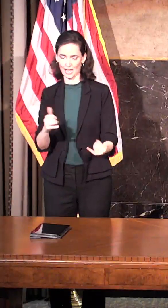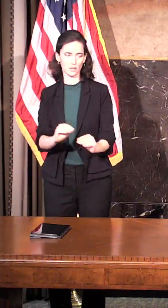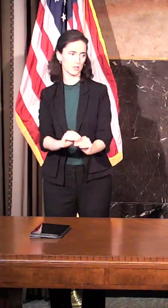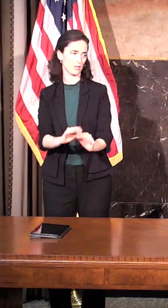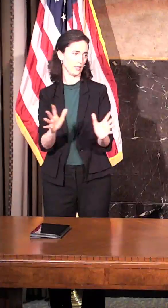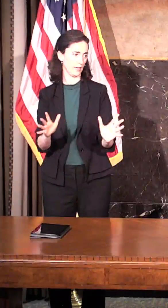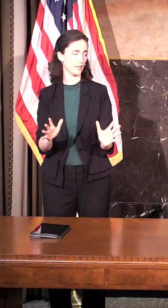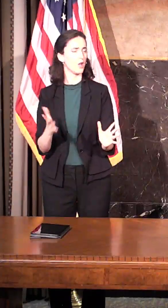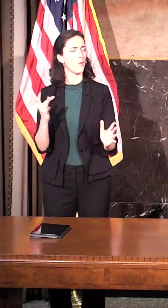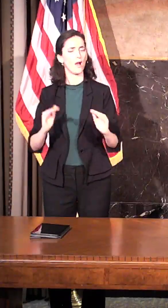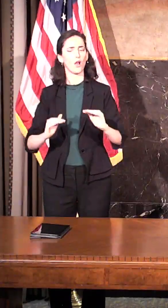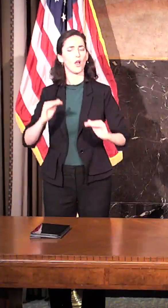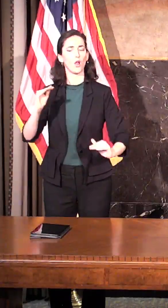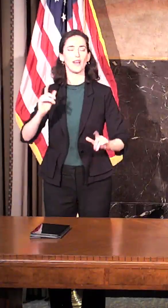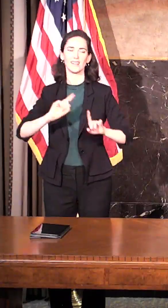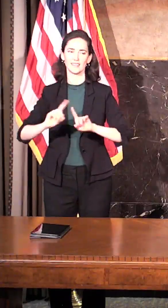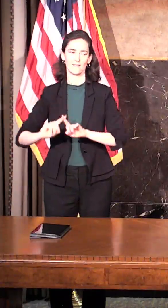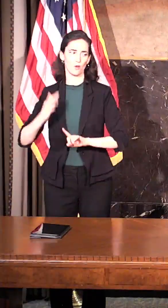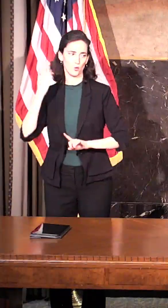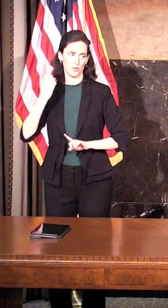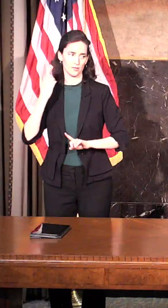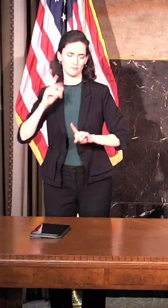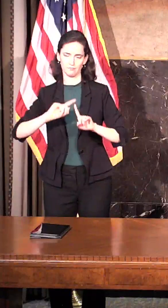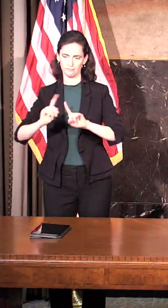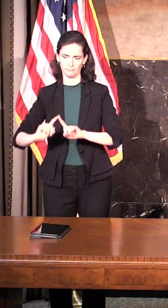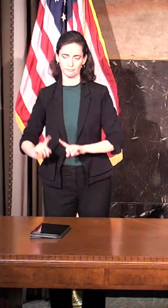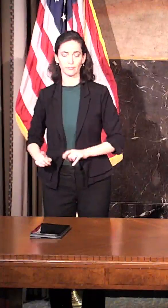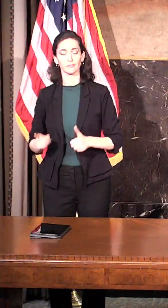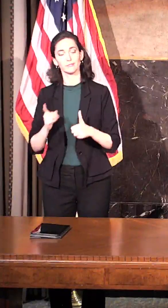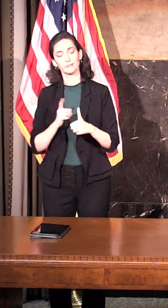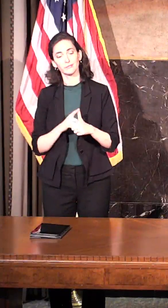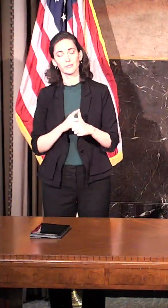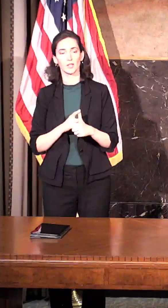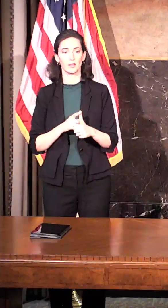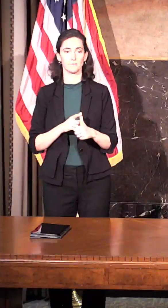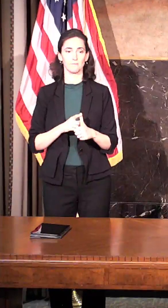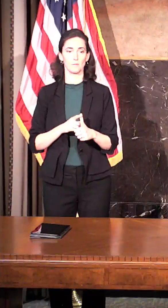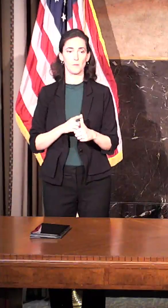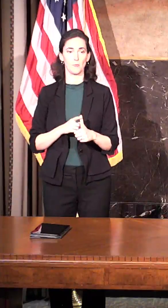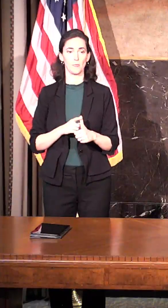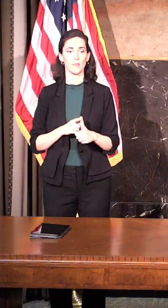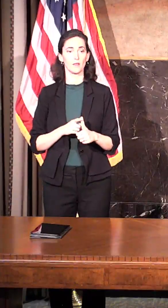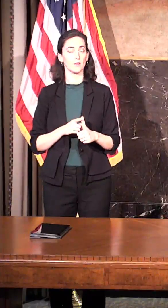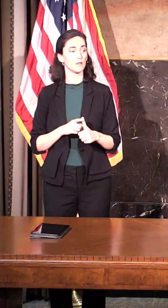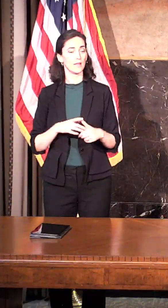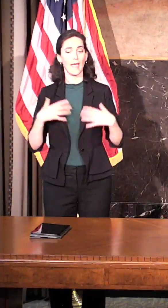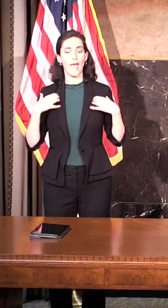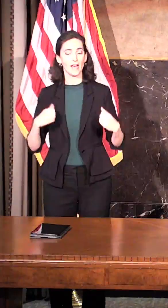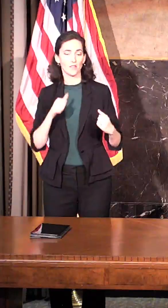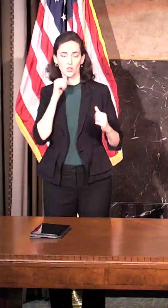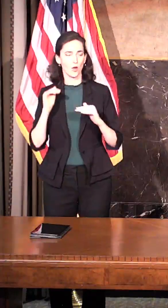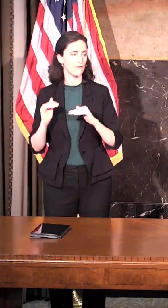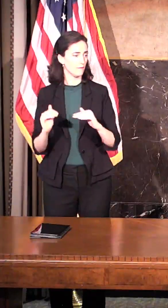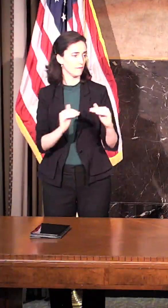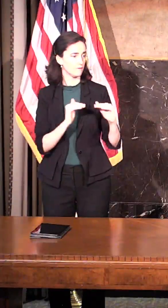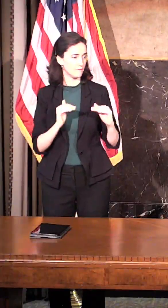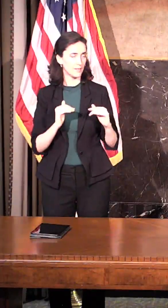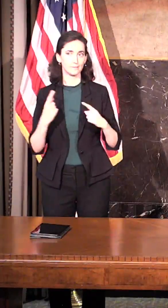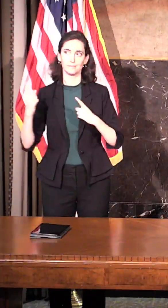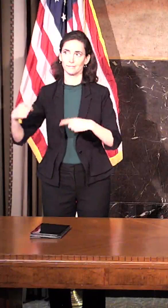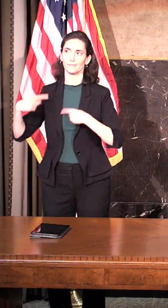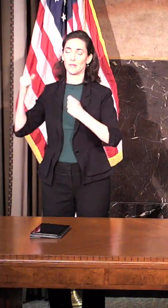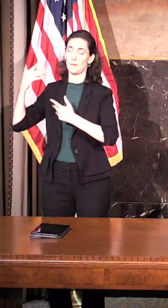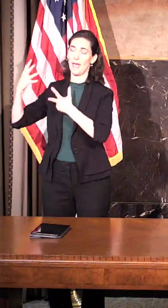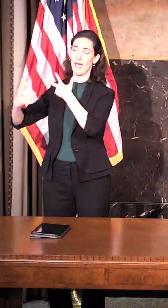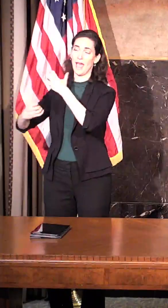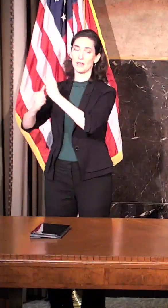I think those disparities are multifactorial and either related to inequities, health inequities that we know go back decades,